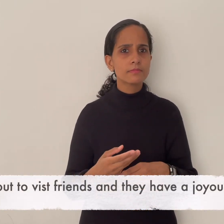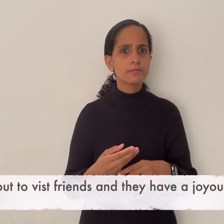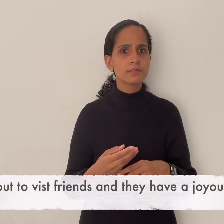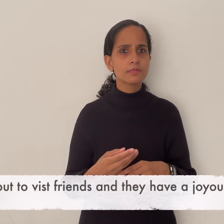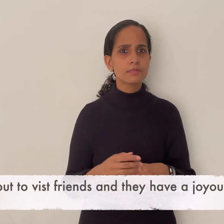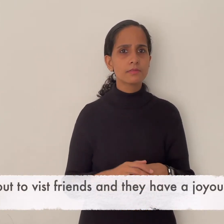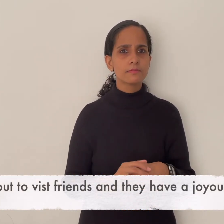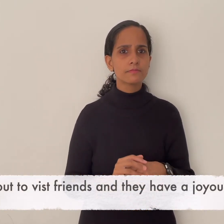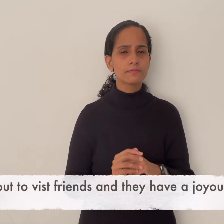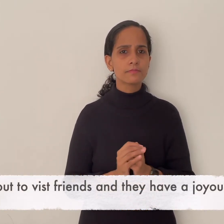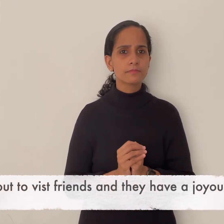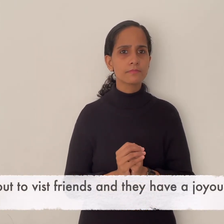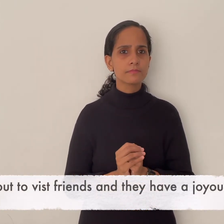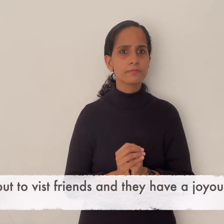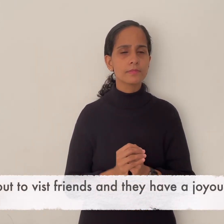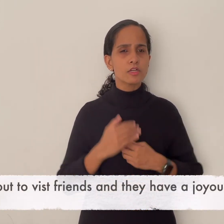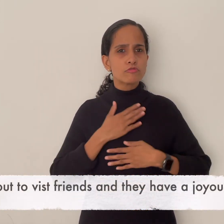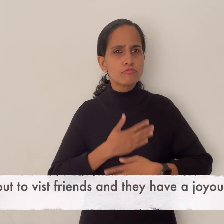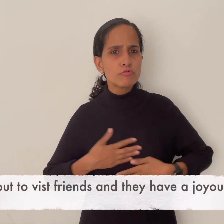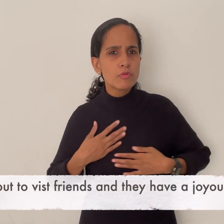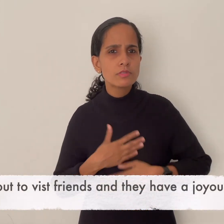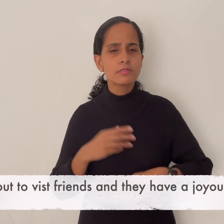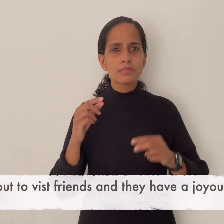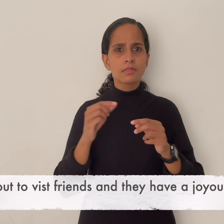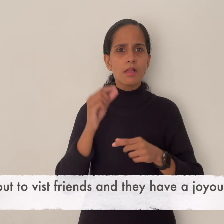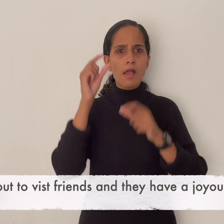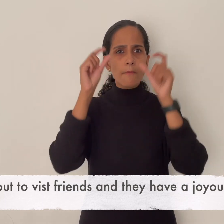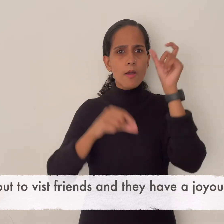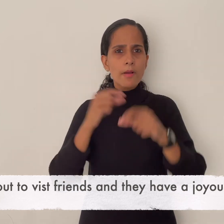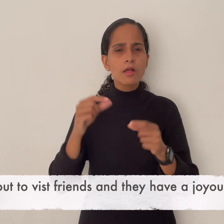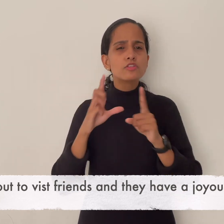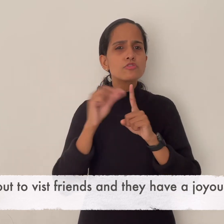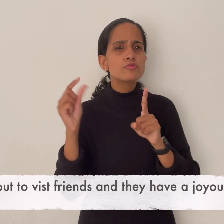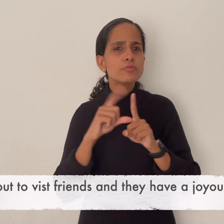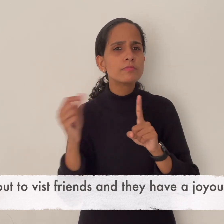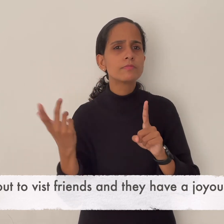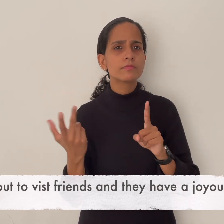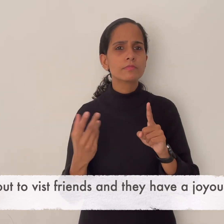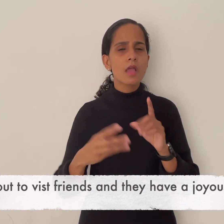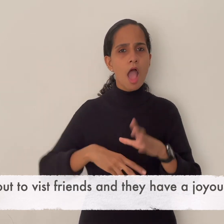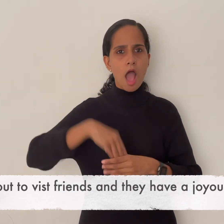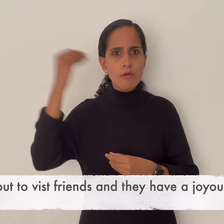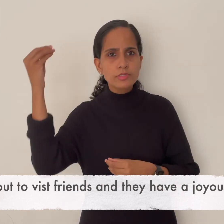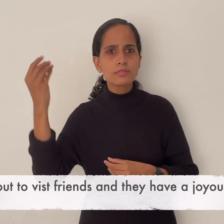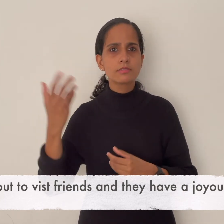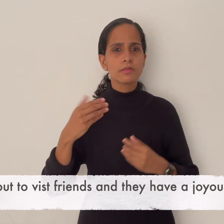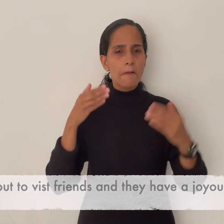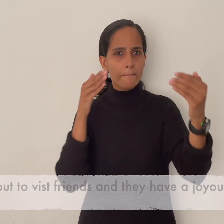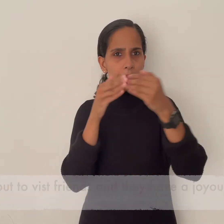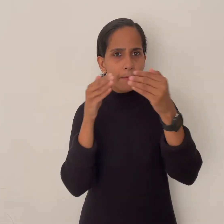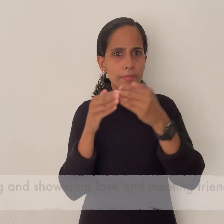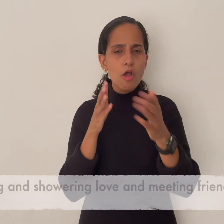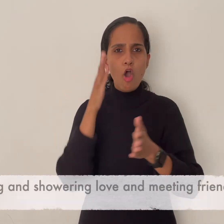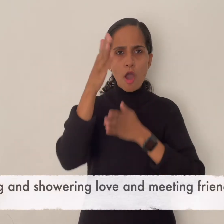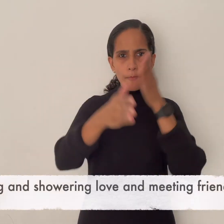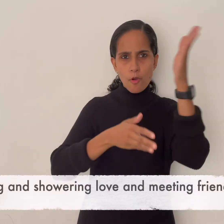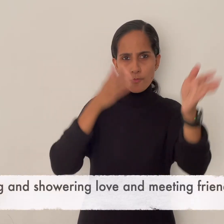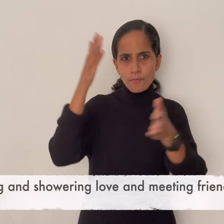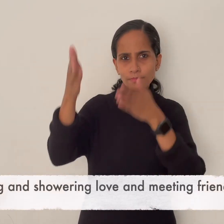People go out to visit friends and they have a joyous time playing